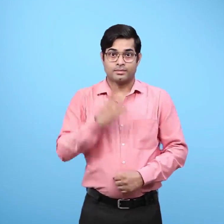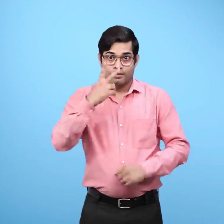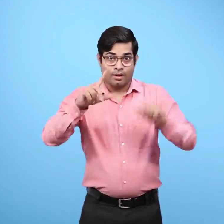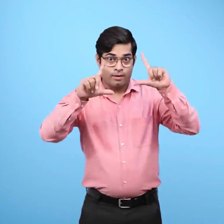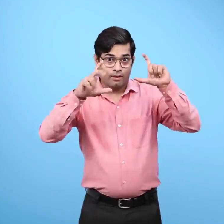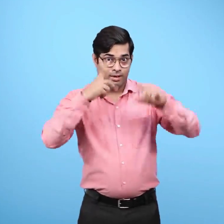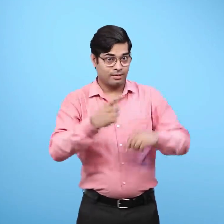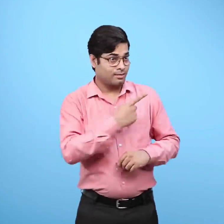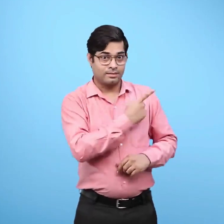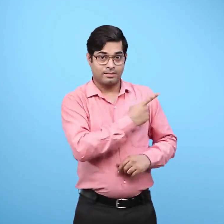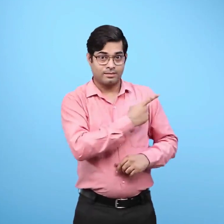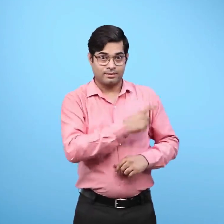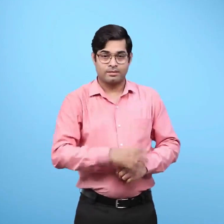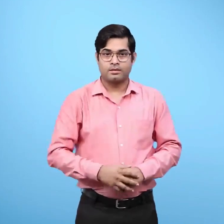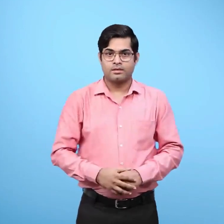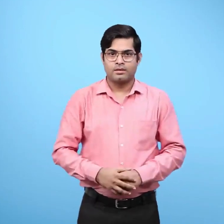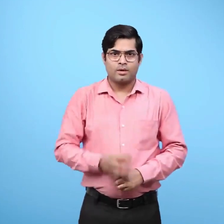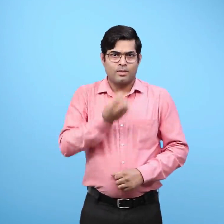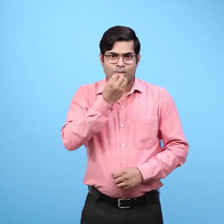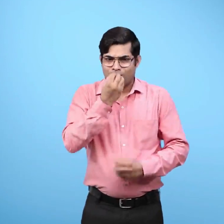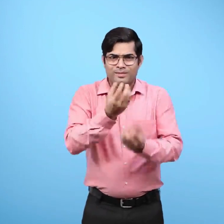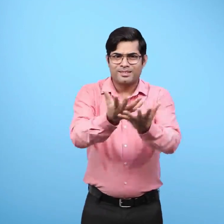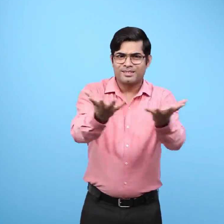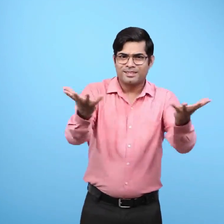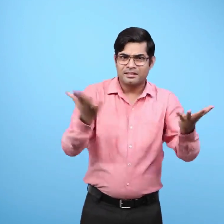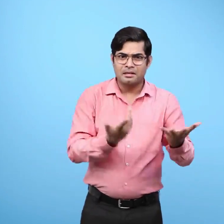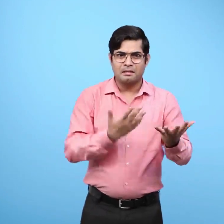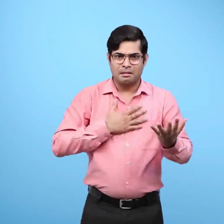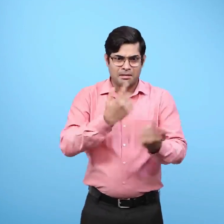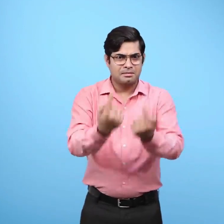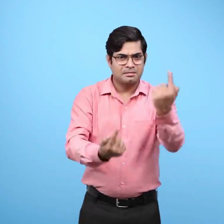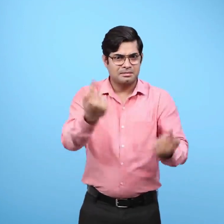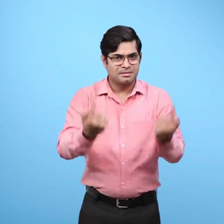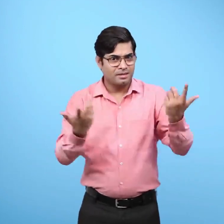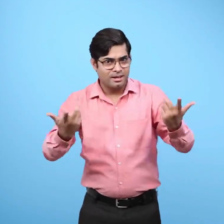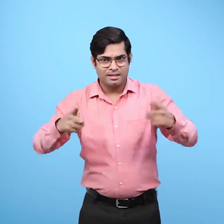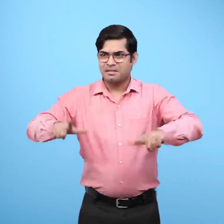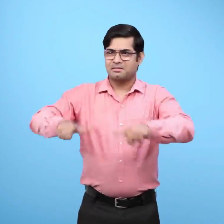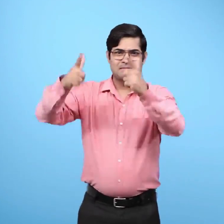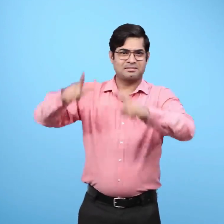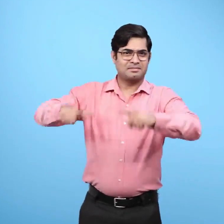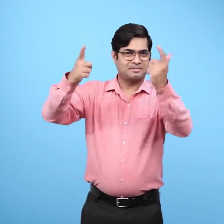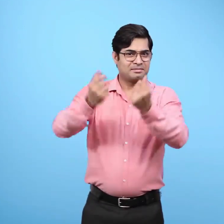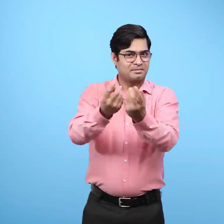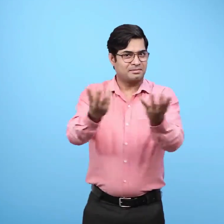We see the picture of a garden with many flowers, plants, and trees.